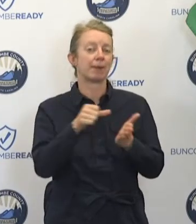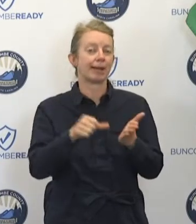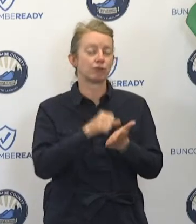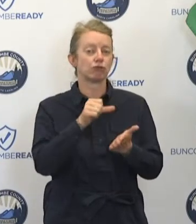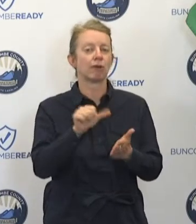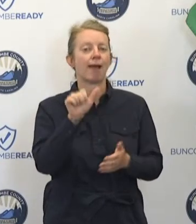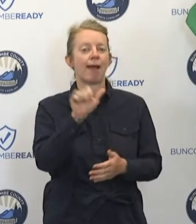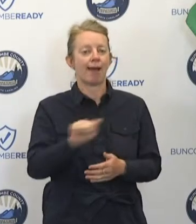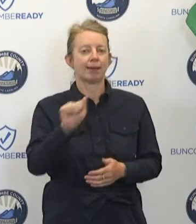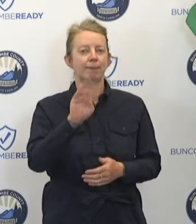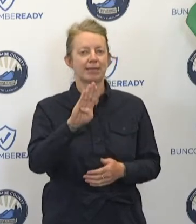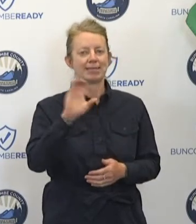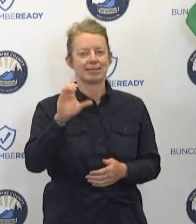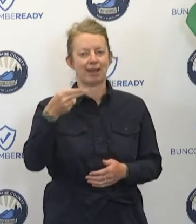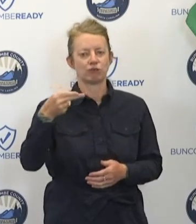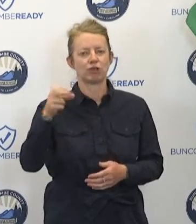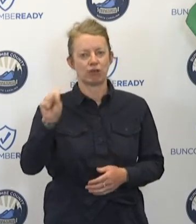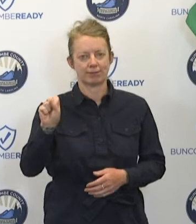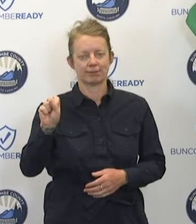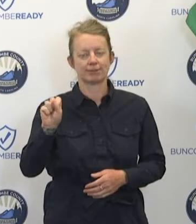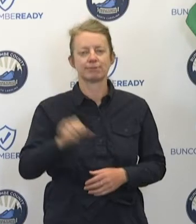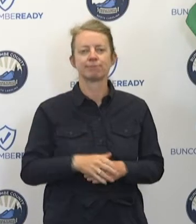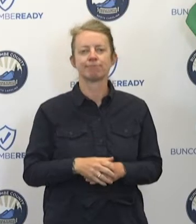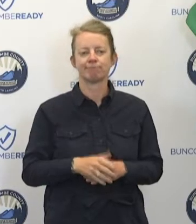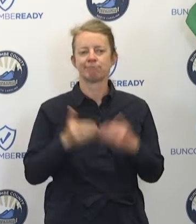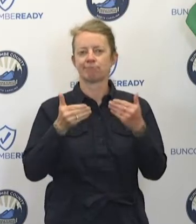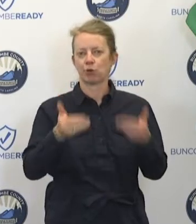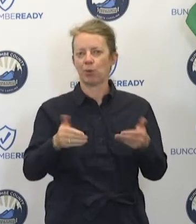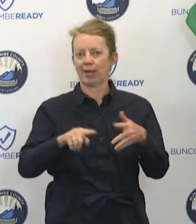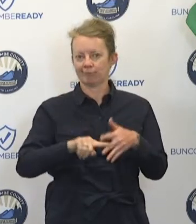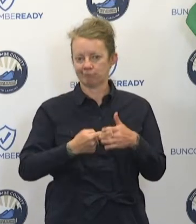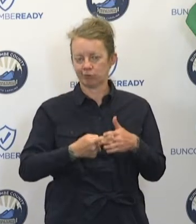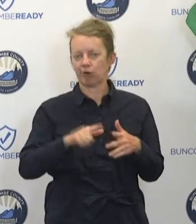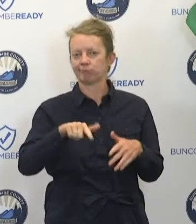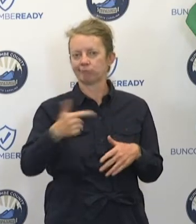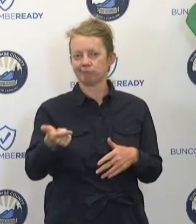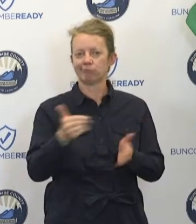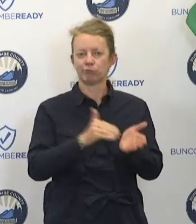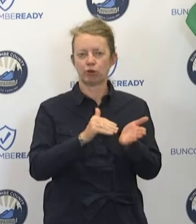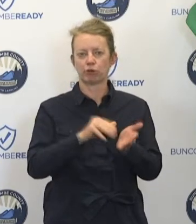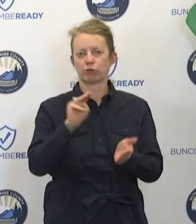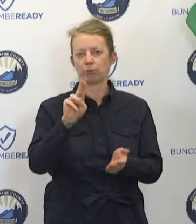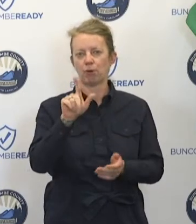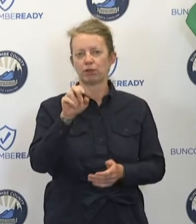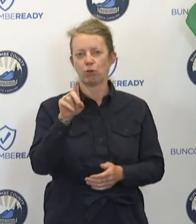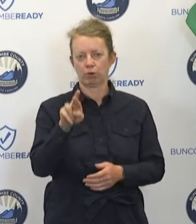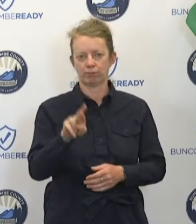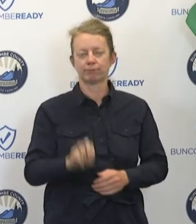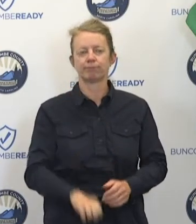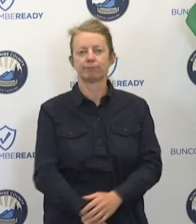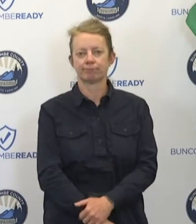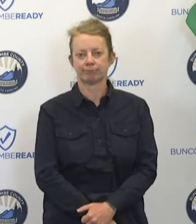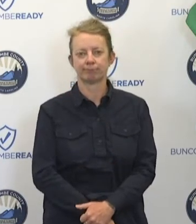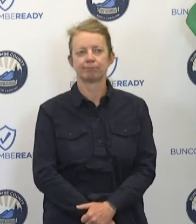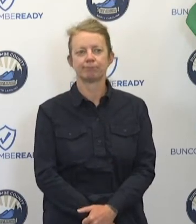at BCHHS. And we'll go ahead and get started with Dr. Mullendore.